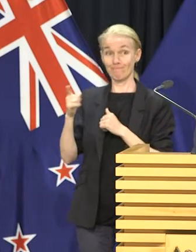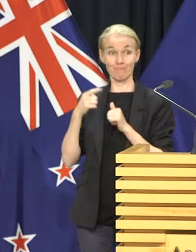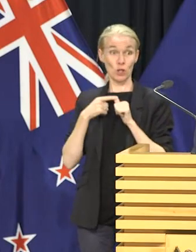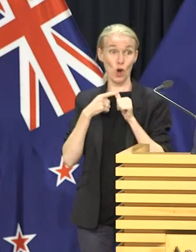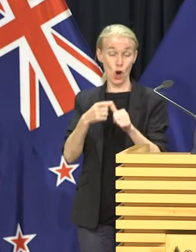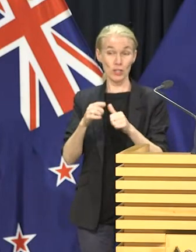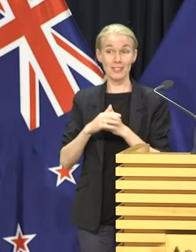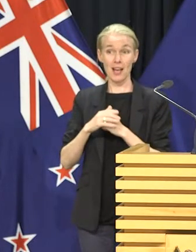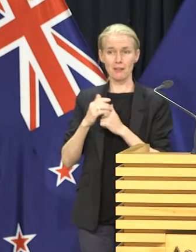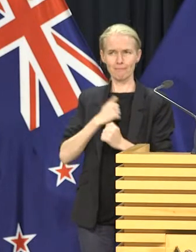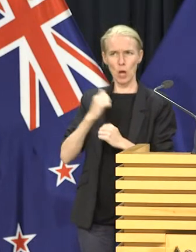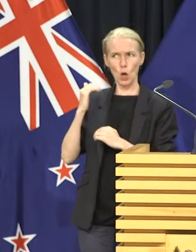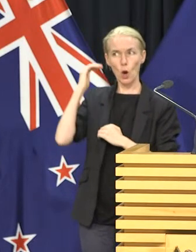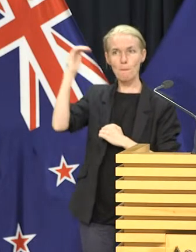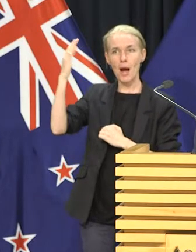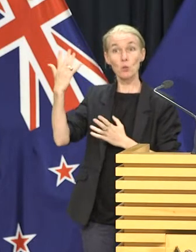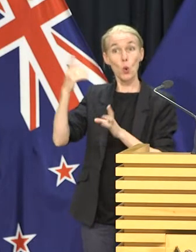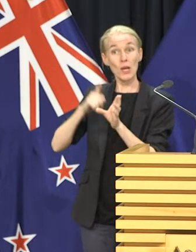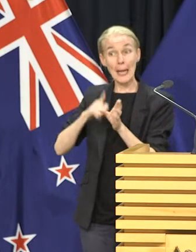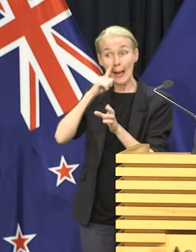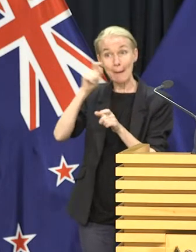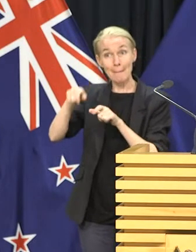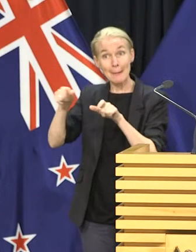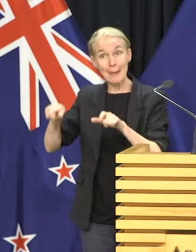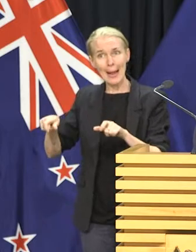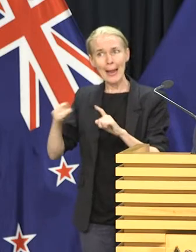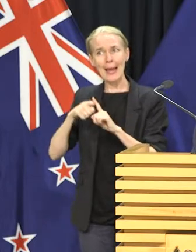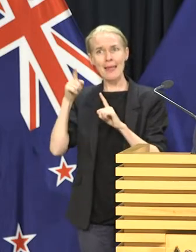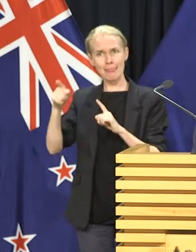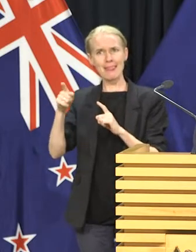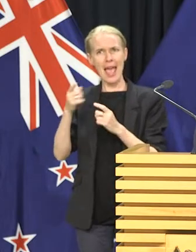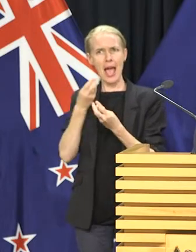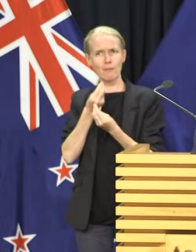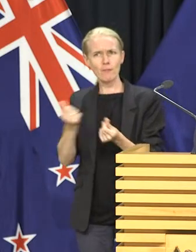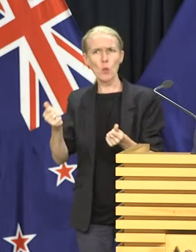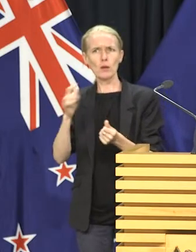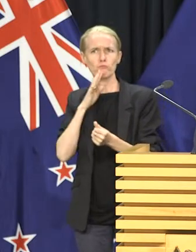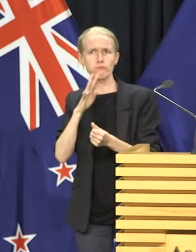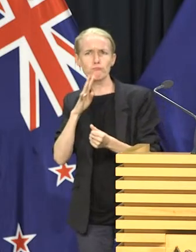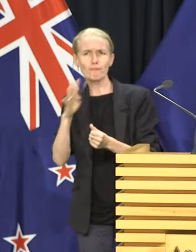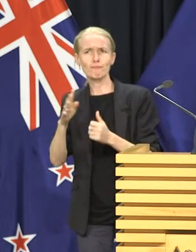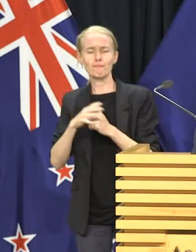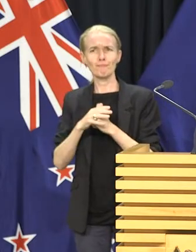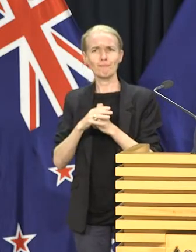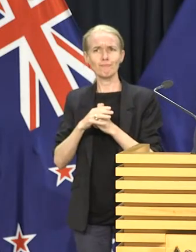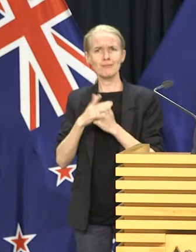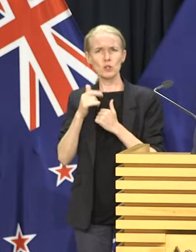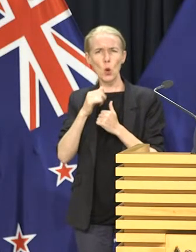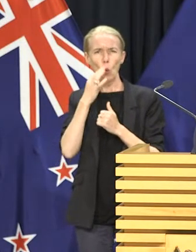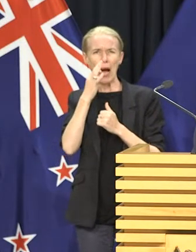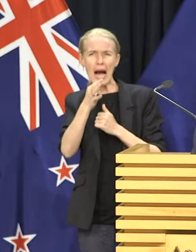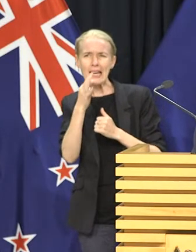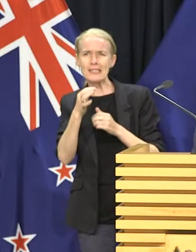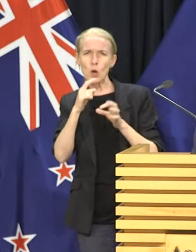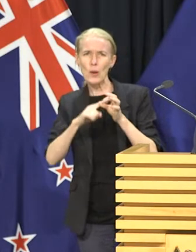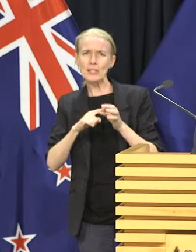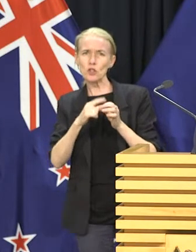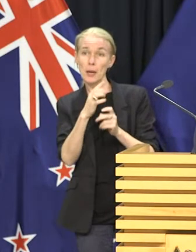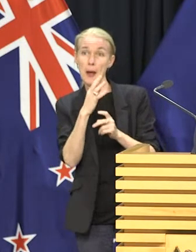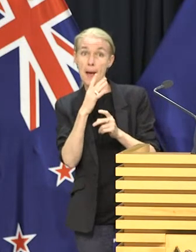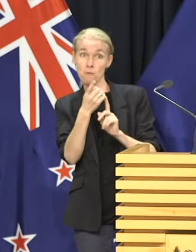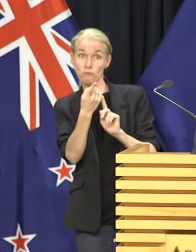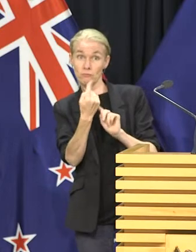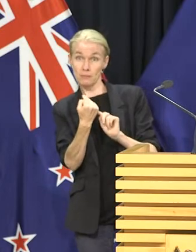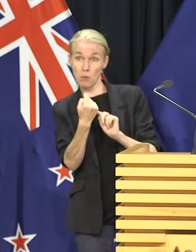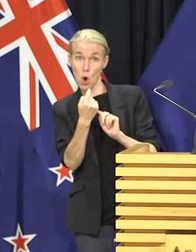Māori, having the ability to be able to respond to their questions in te reo Māori gives them a level of reassurance that at least